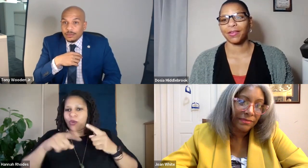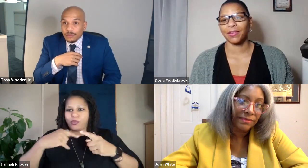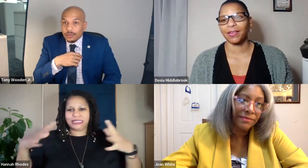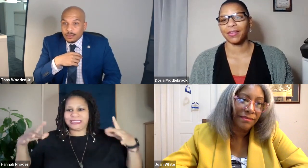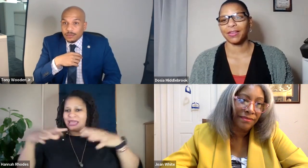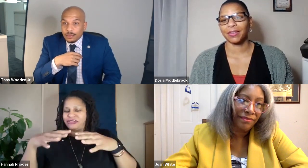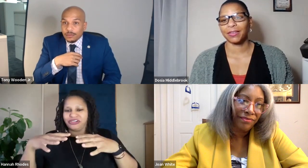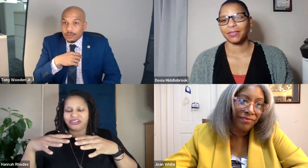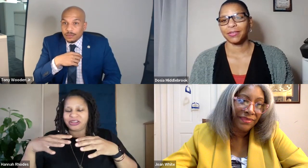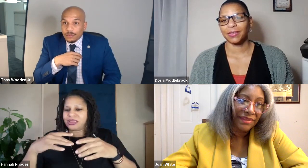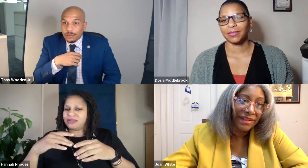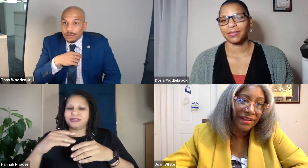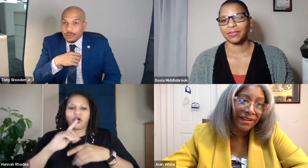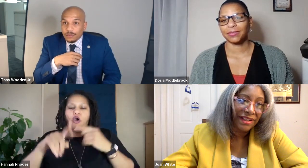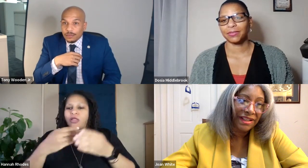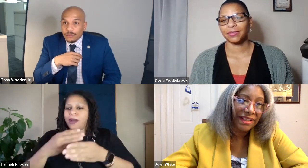stuff. When we get together,